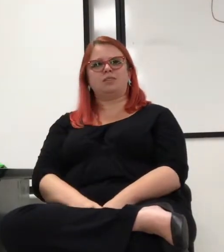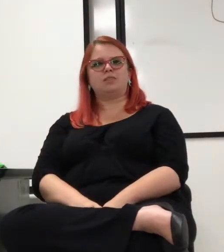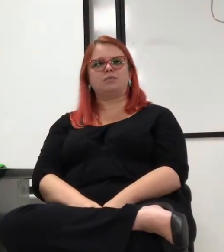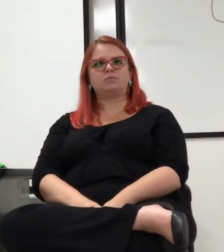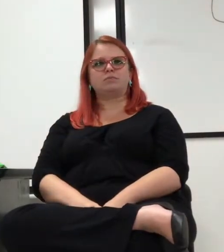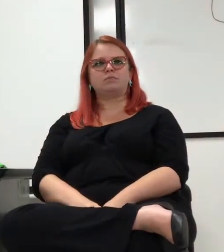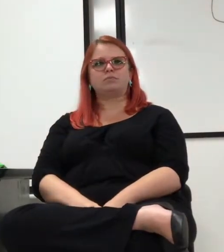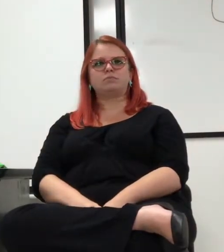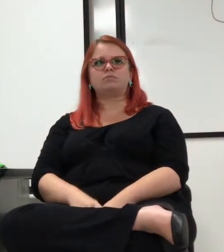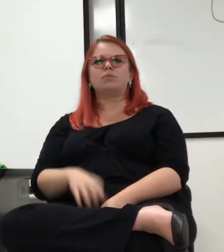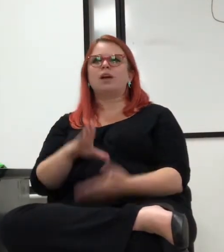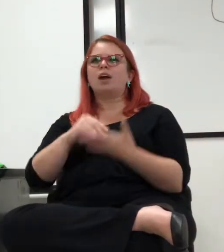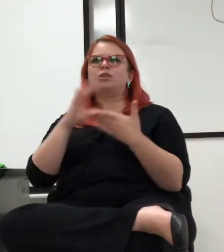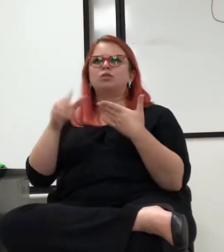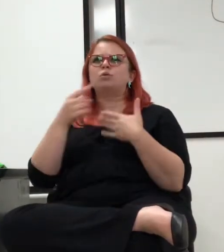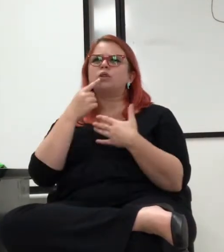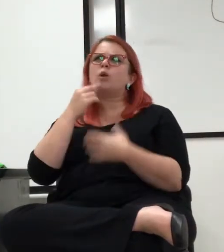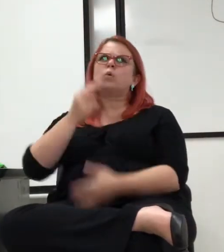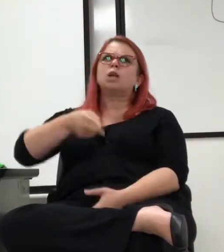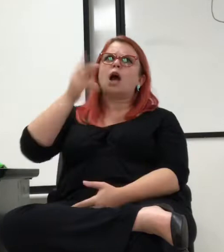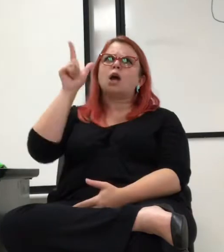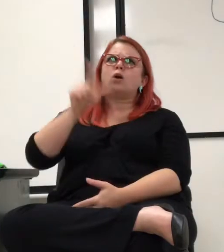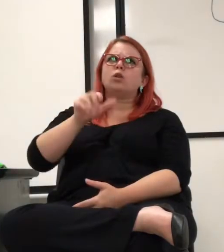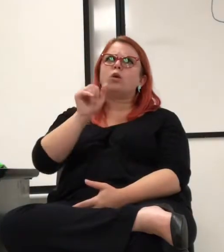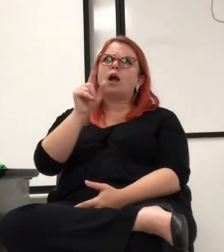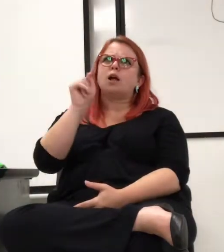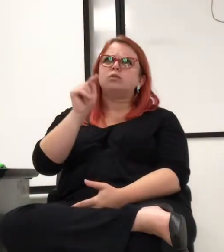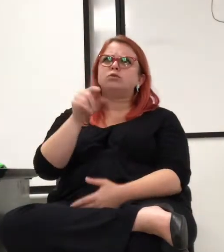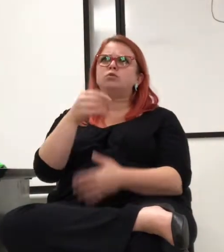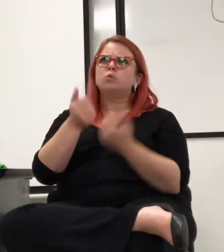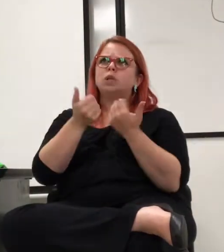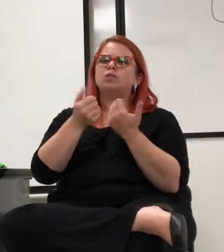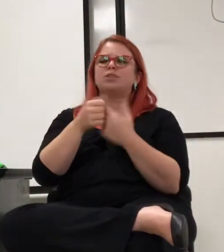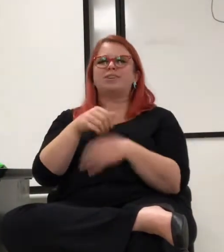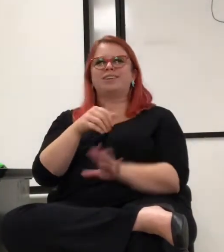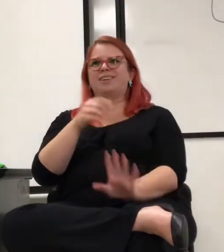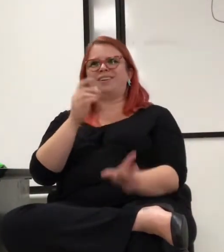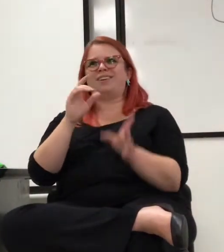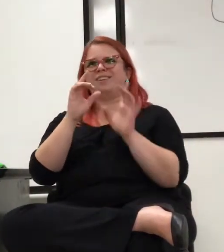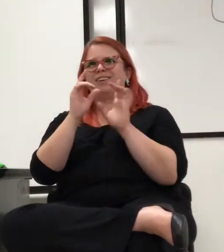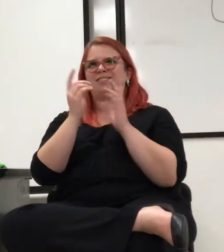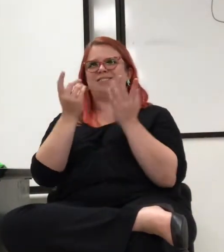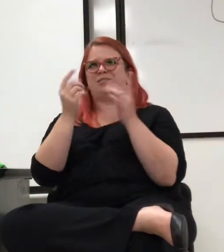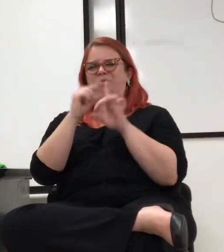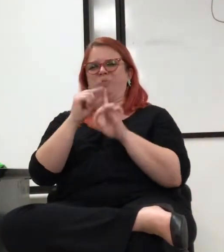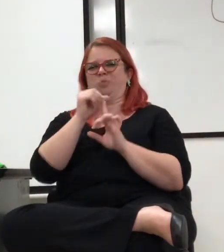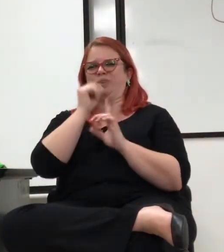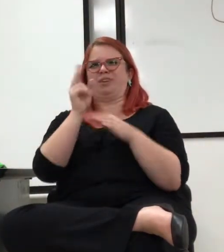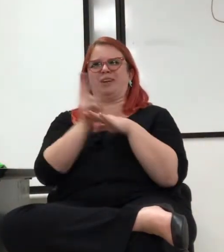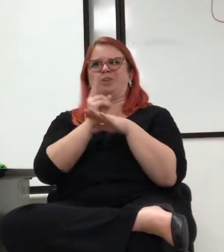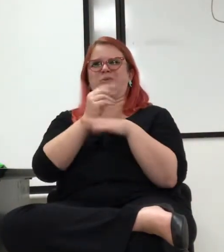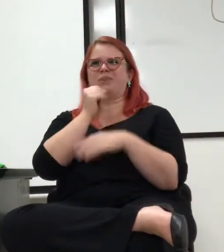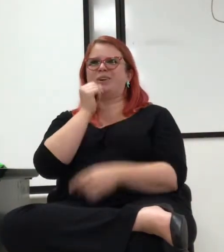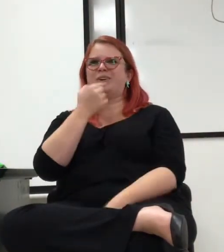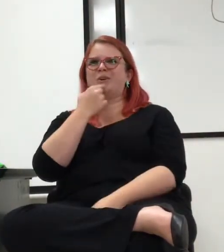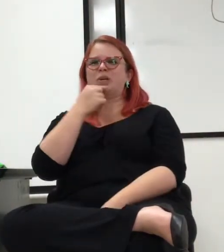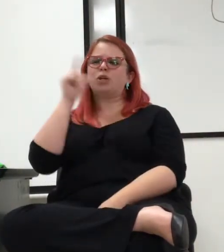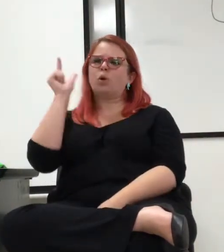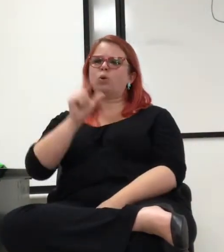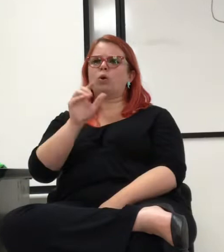and students always say, was it high altitude or low altitude? Those terms aren't used. You don't say low altitude. People usually just say sea